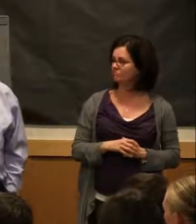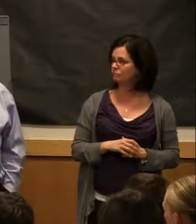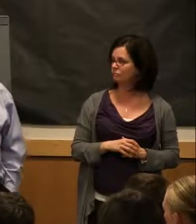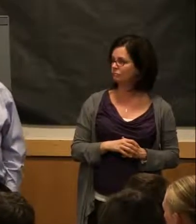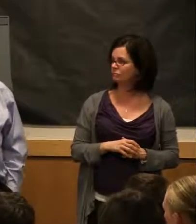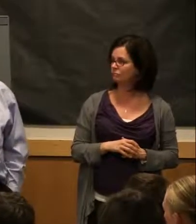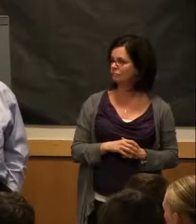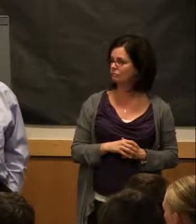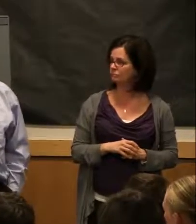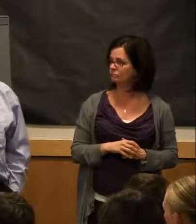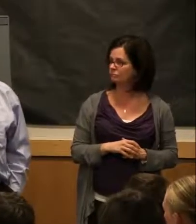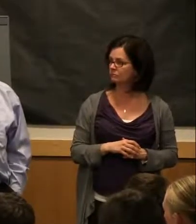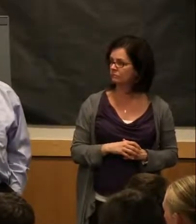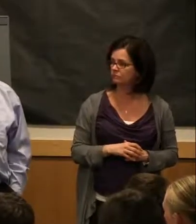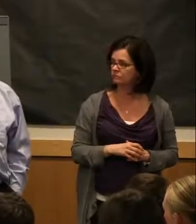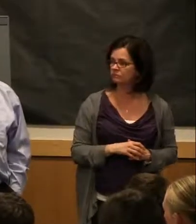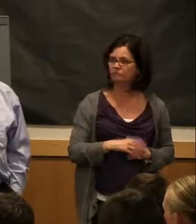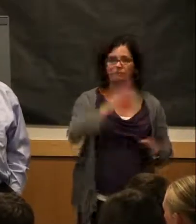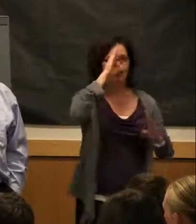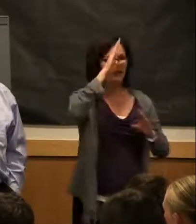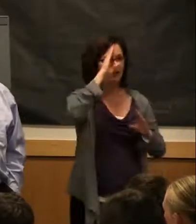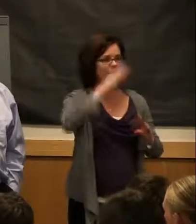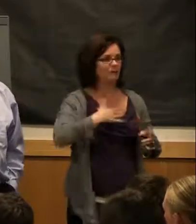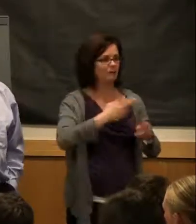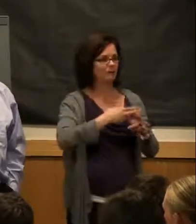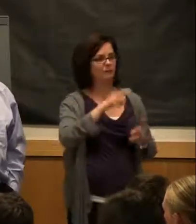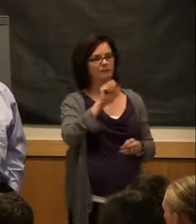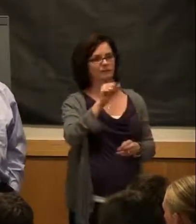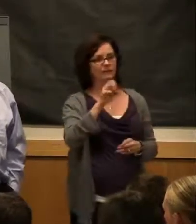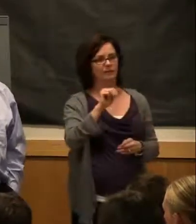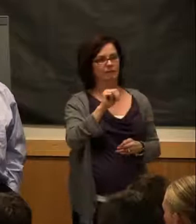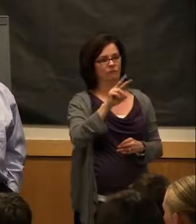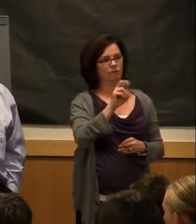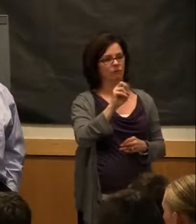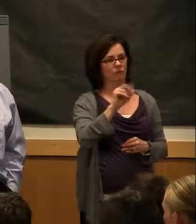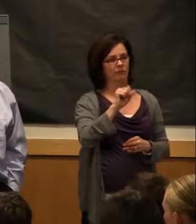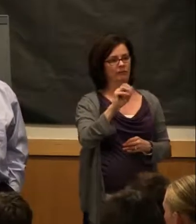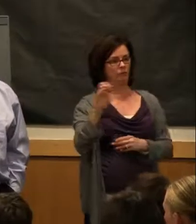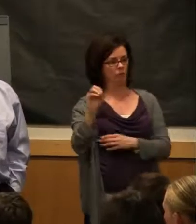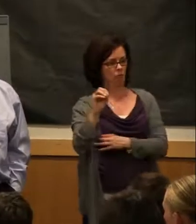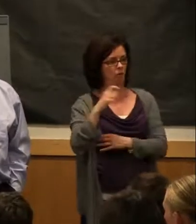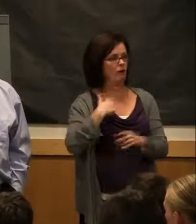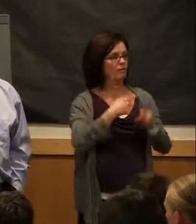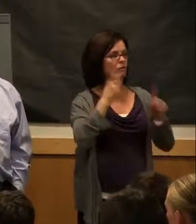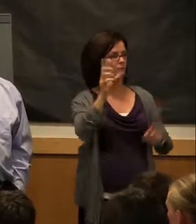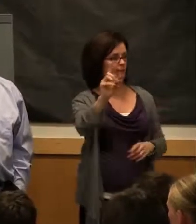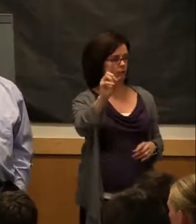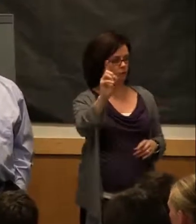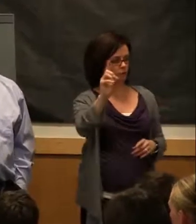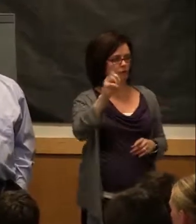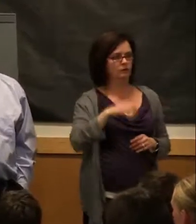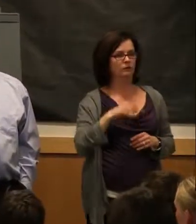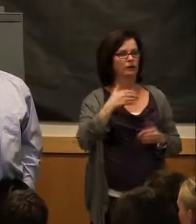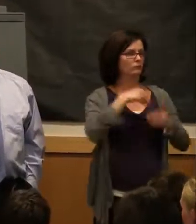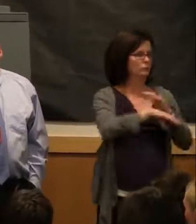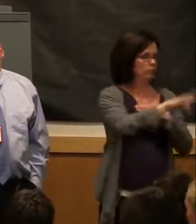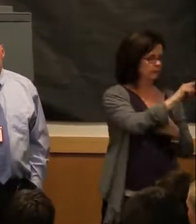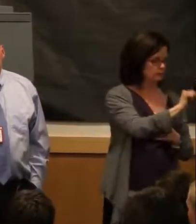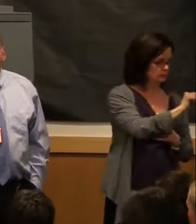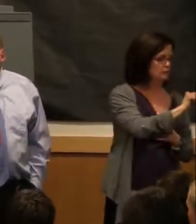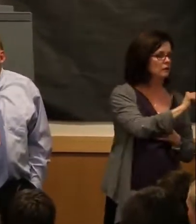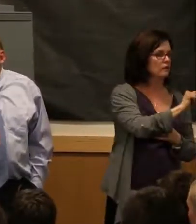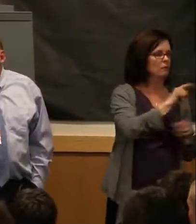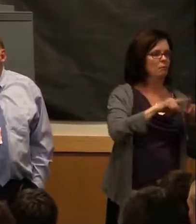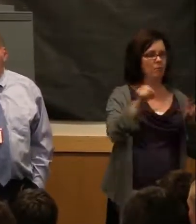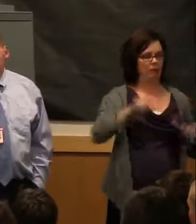All right. So hi, I'm Sam Barrasso. I am from Denver. Was born in Pennsylvania,